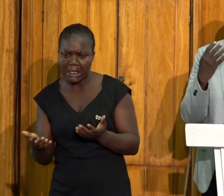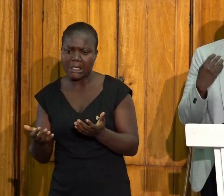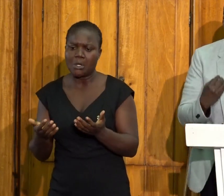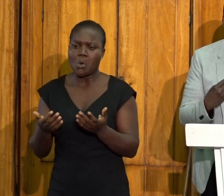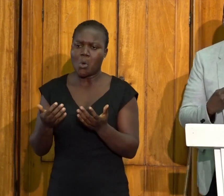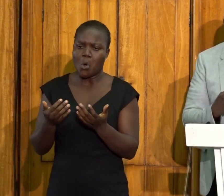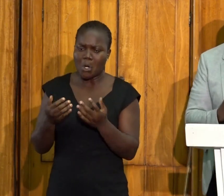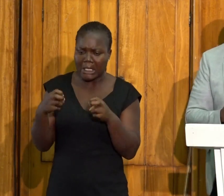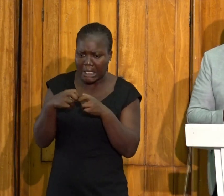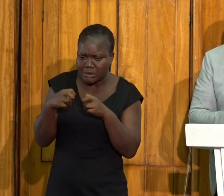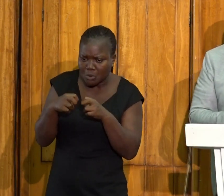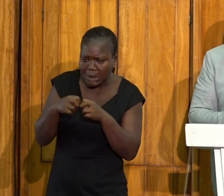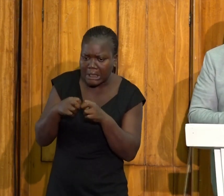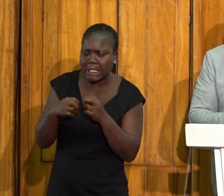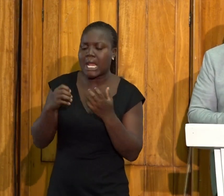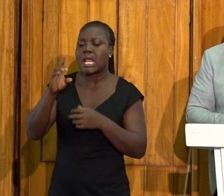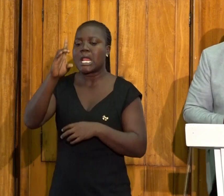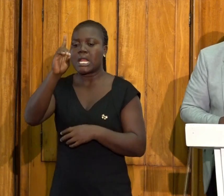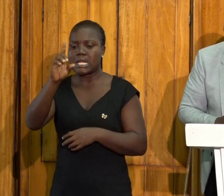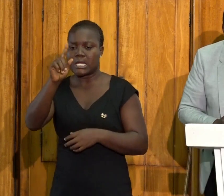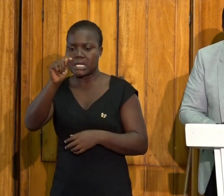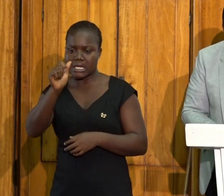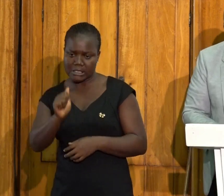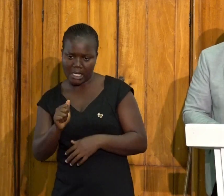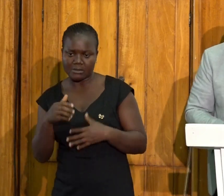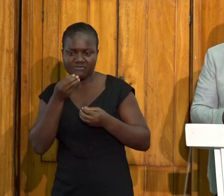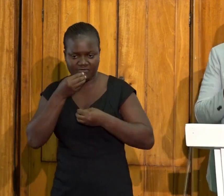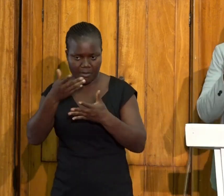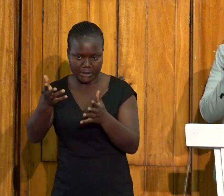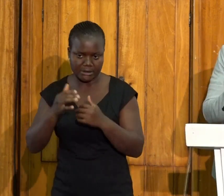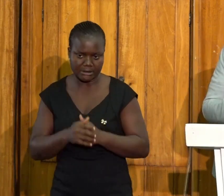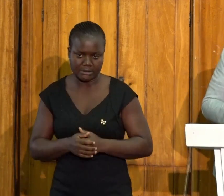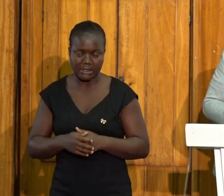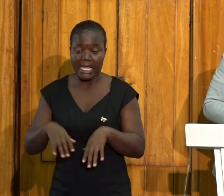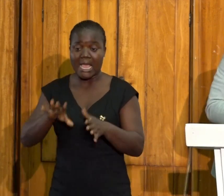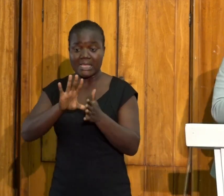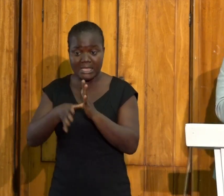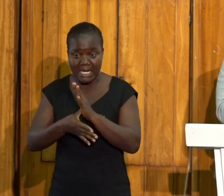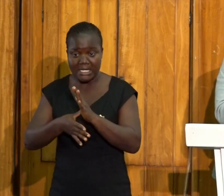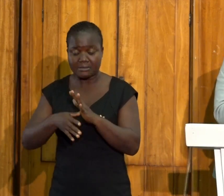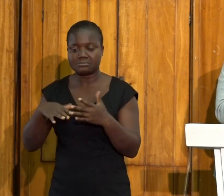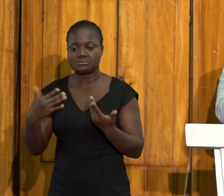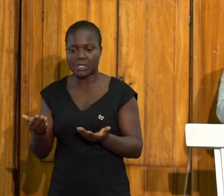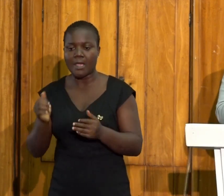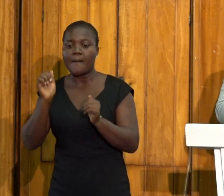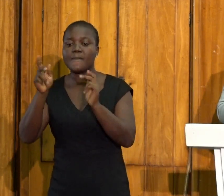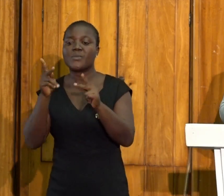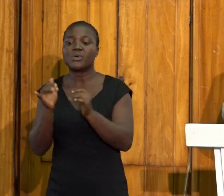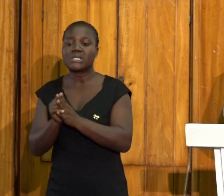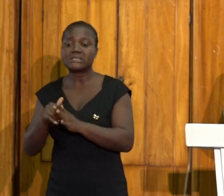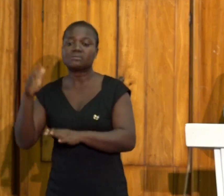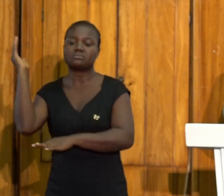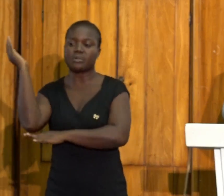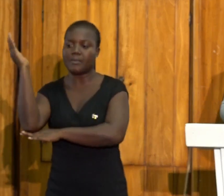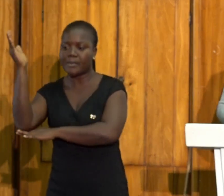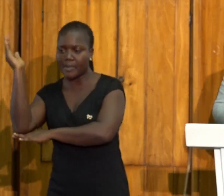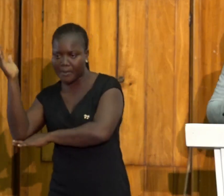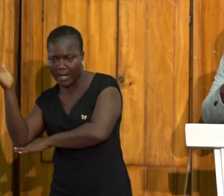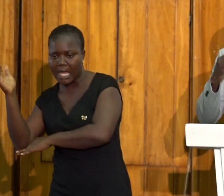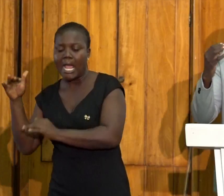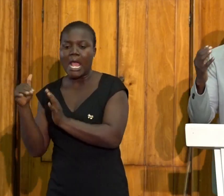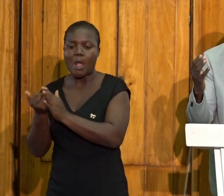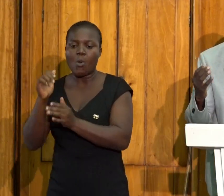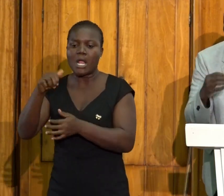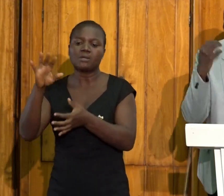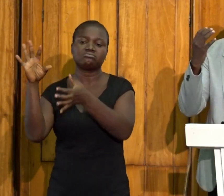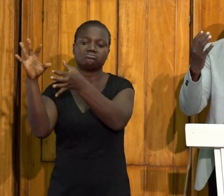we are confident with the information that we are getting. And then facilitators, I talked about harmonization of outcomes